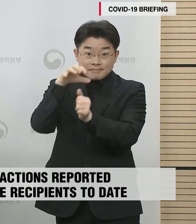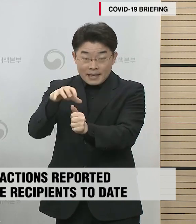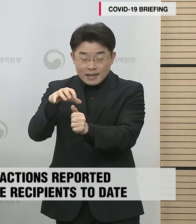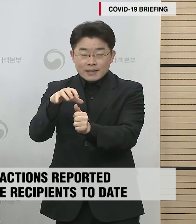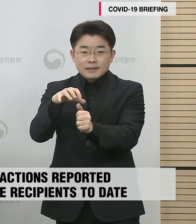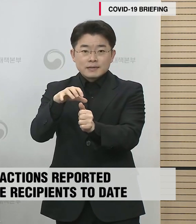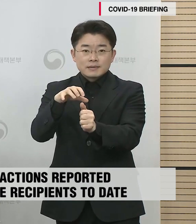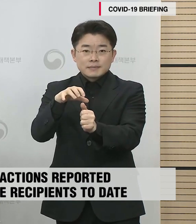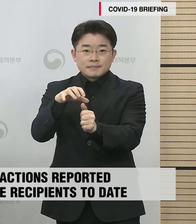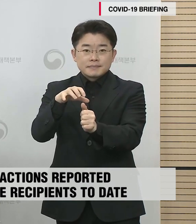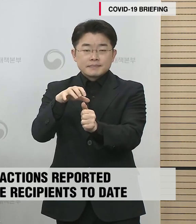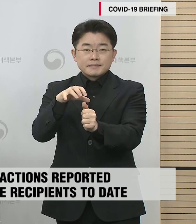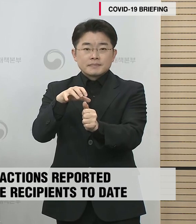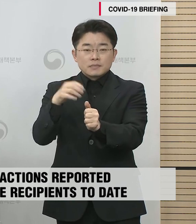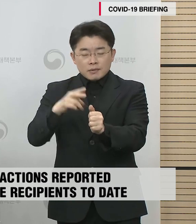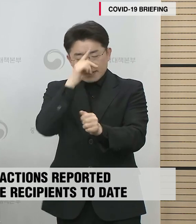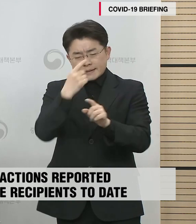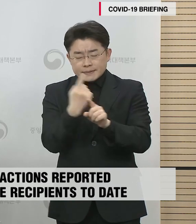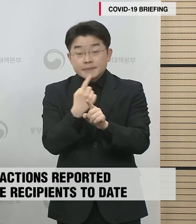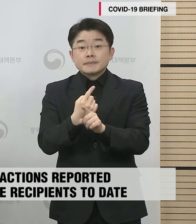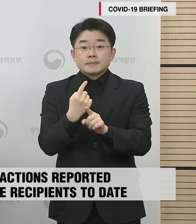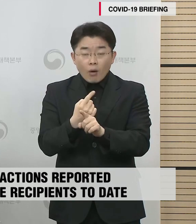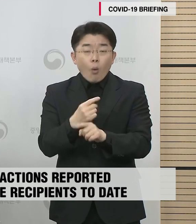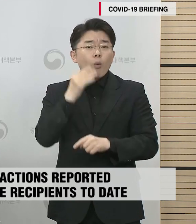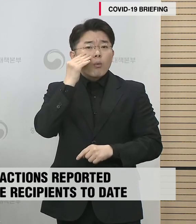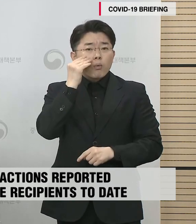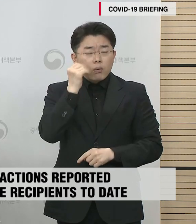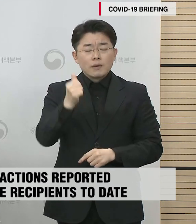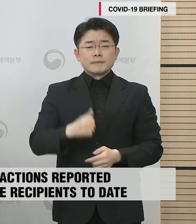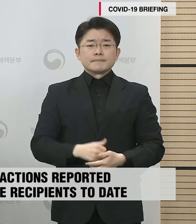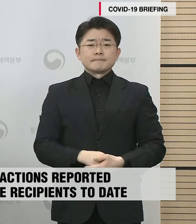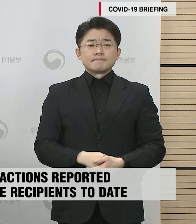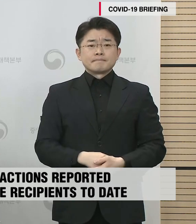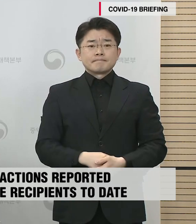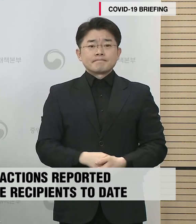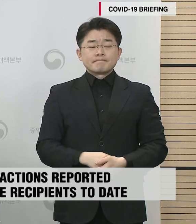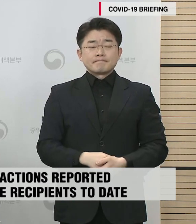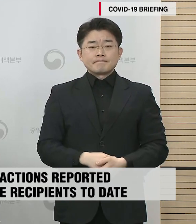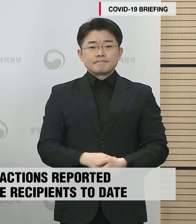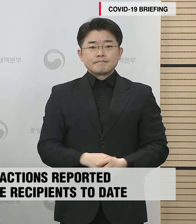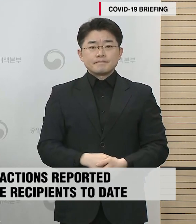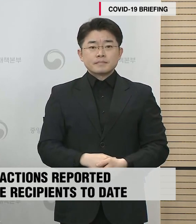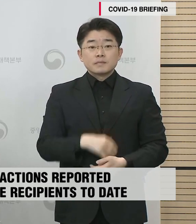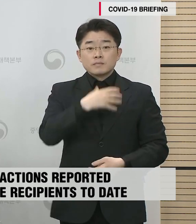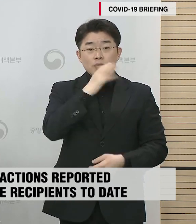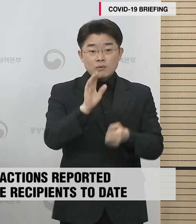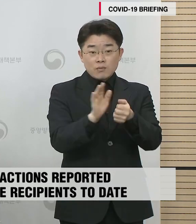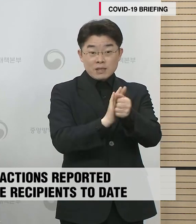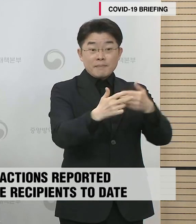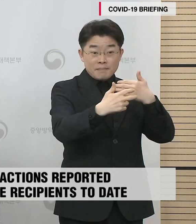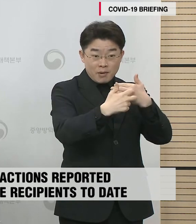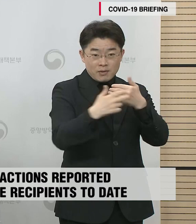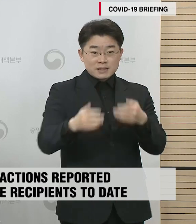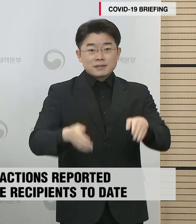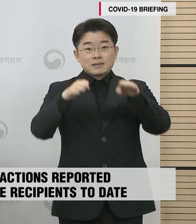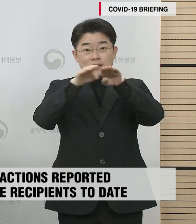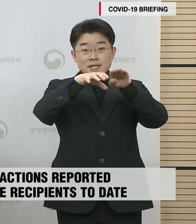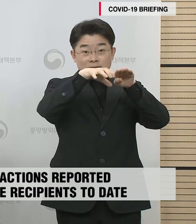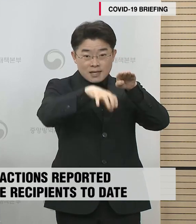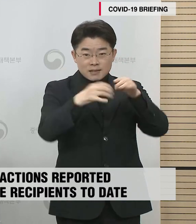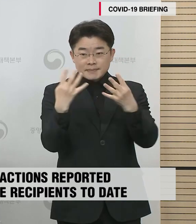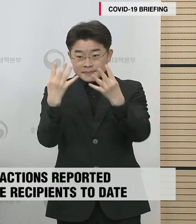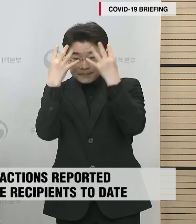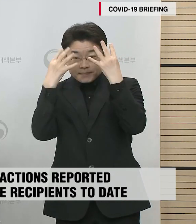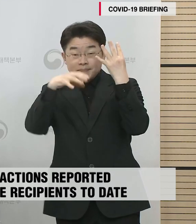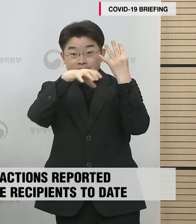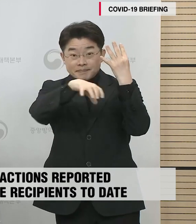able to identify the patients at an early pace, and we were able to isolate them and treat them as well. And at nursing hospitals